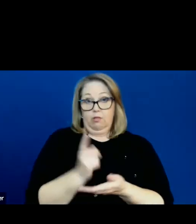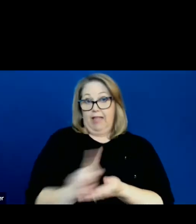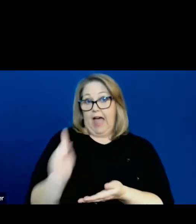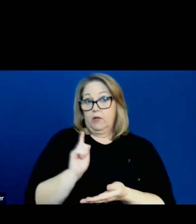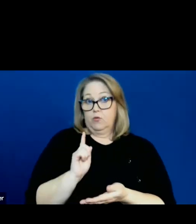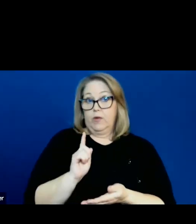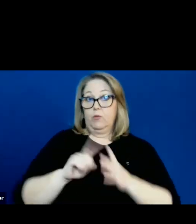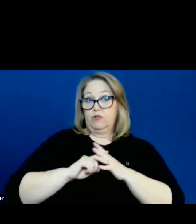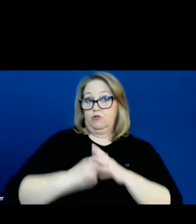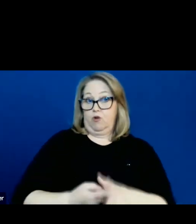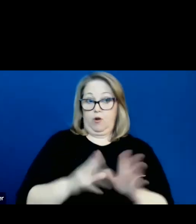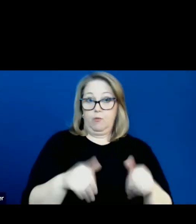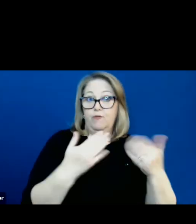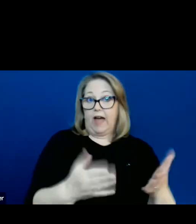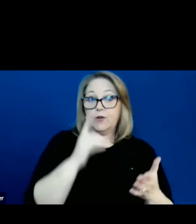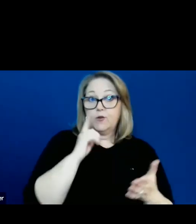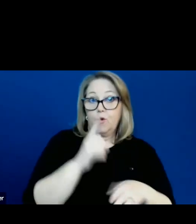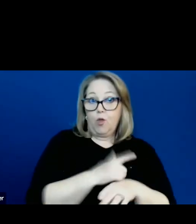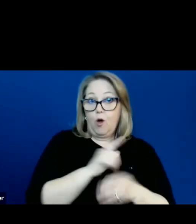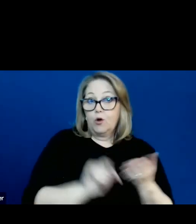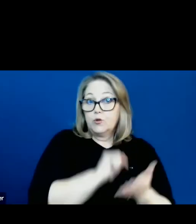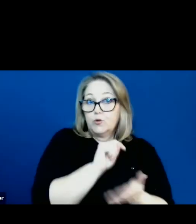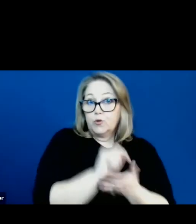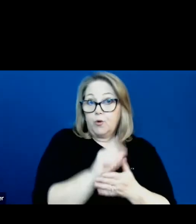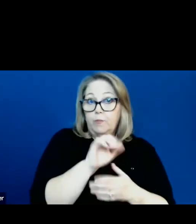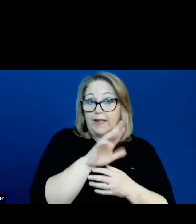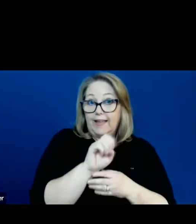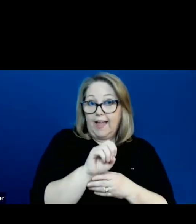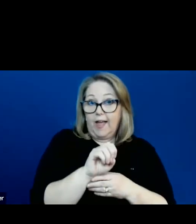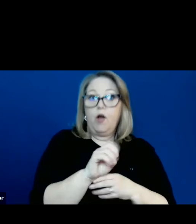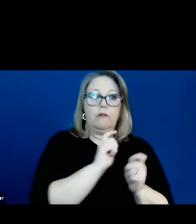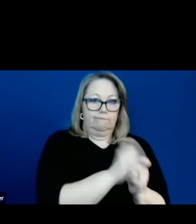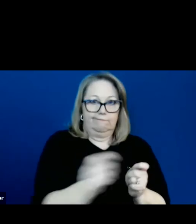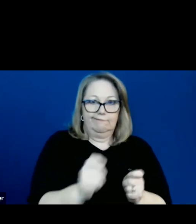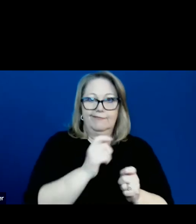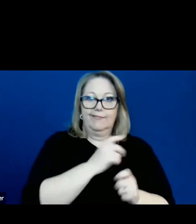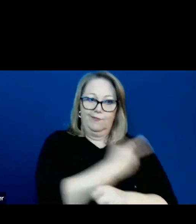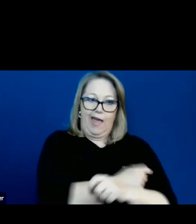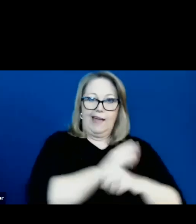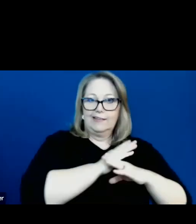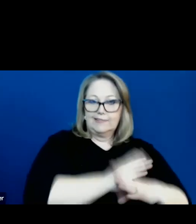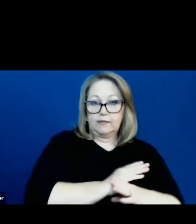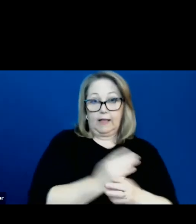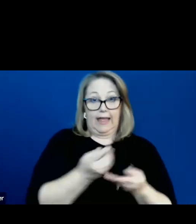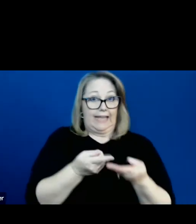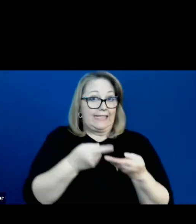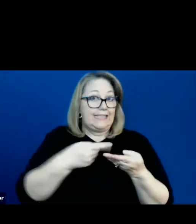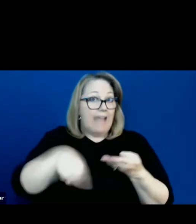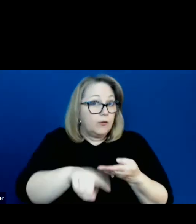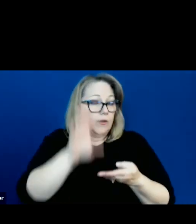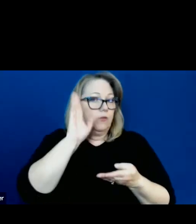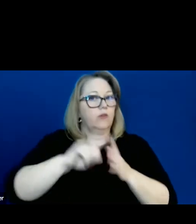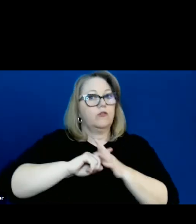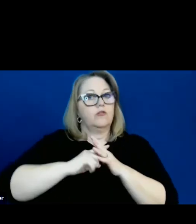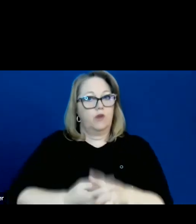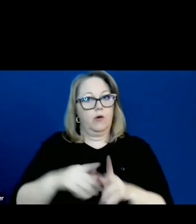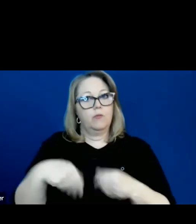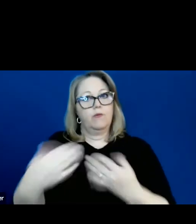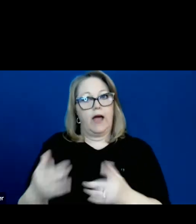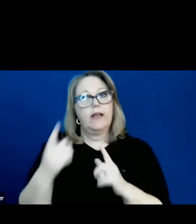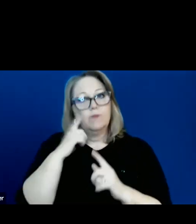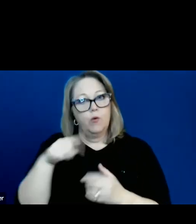in assisted living facilities will start next week. As you know, these facilities are home to some of Nevada's most vulnerable